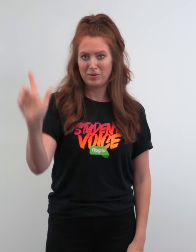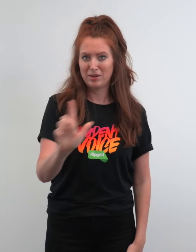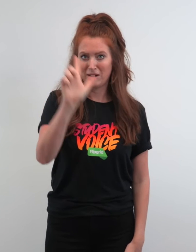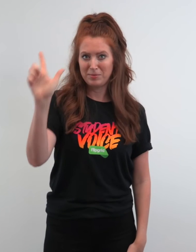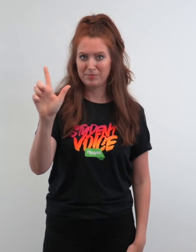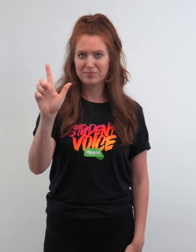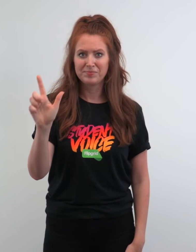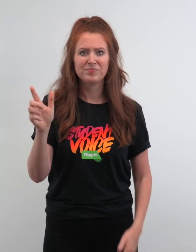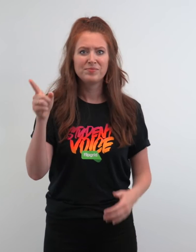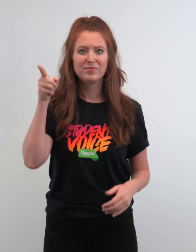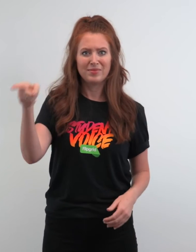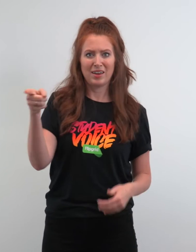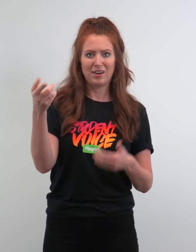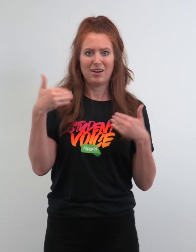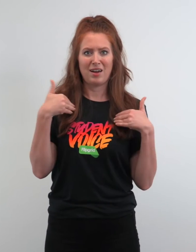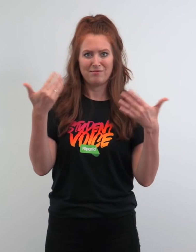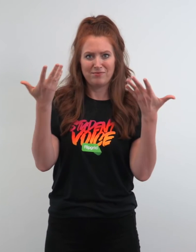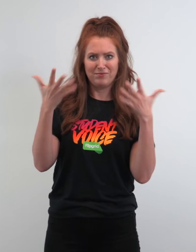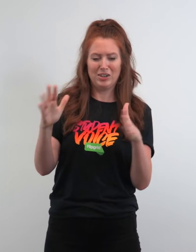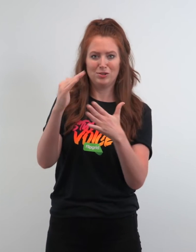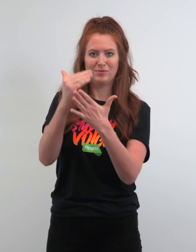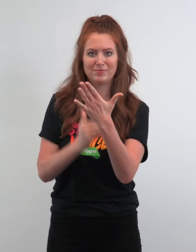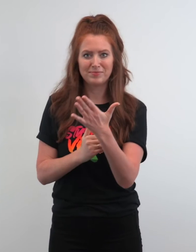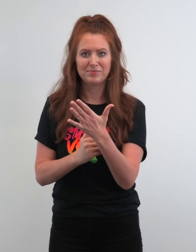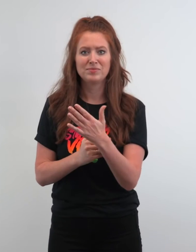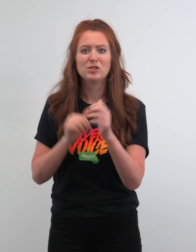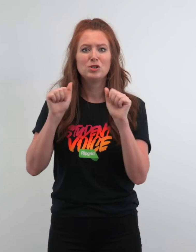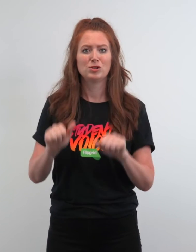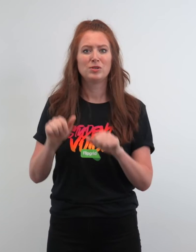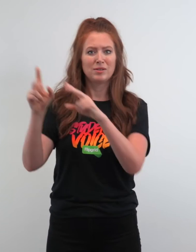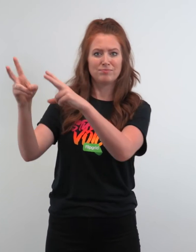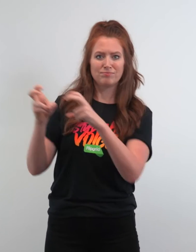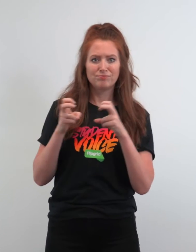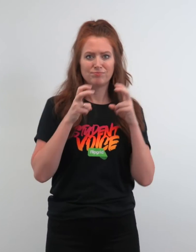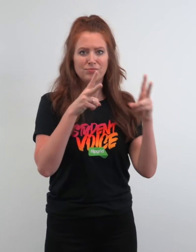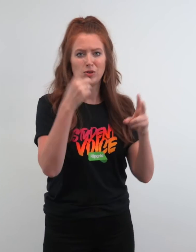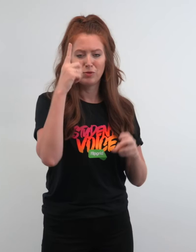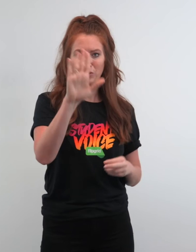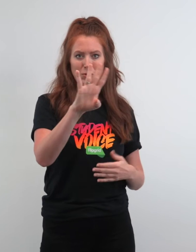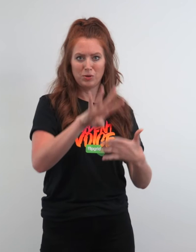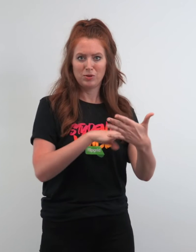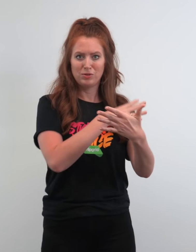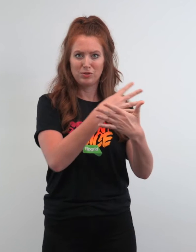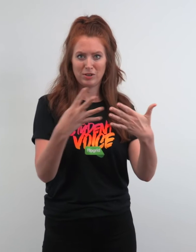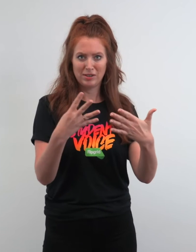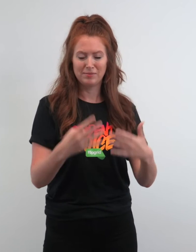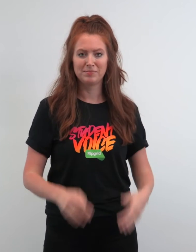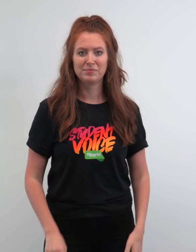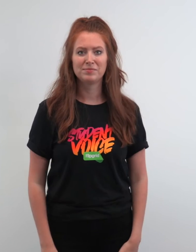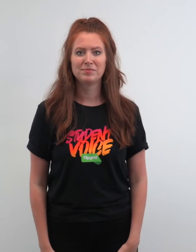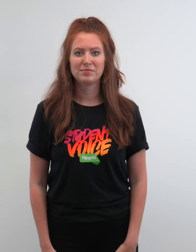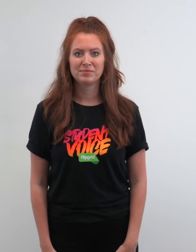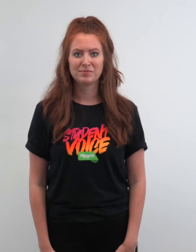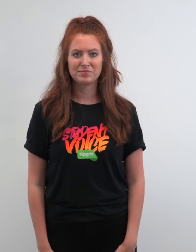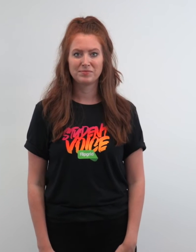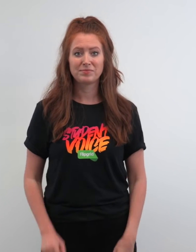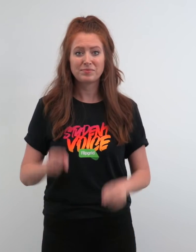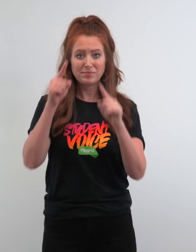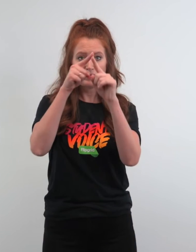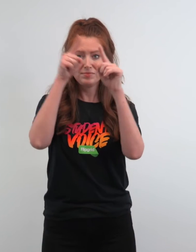Disco Library. They have lesson plans that are already finished that you can add to your topics in your